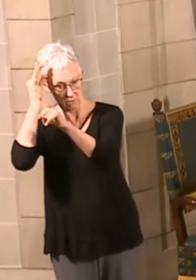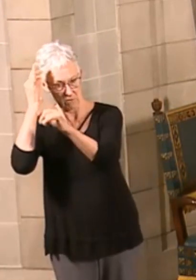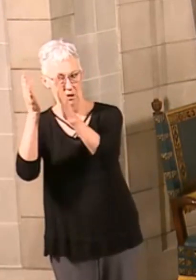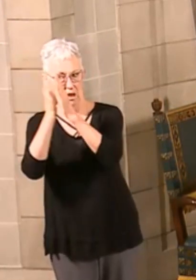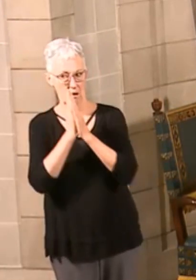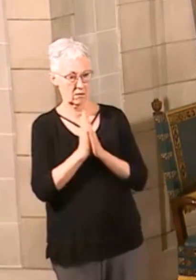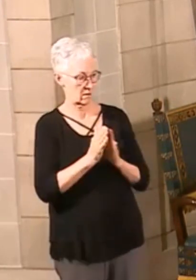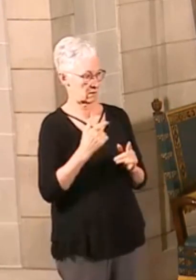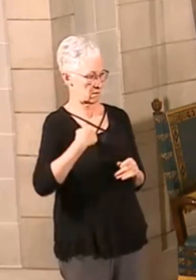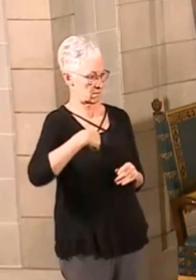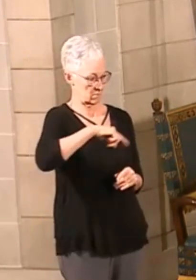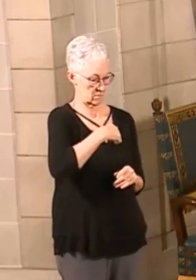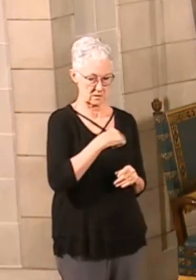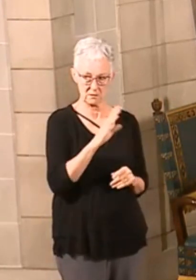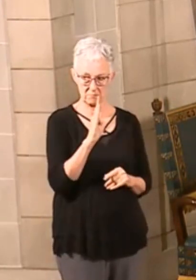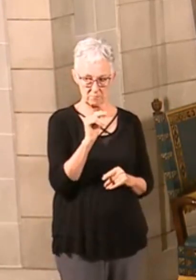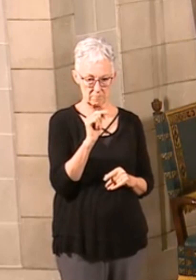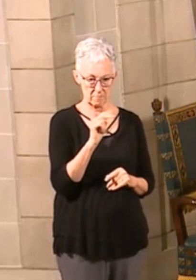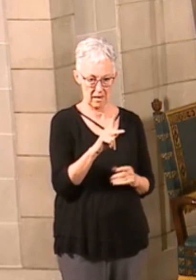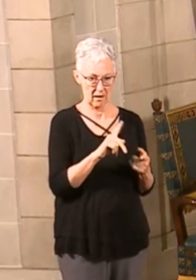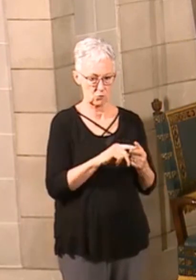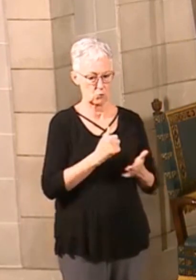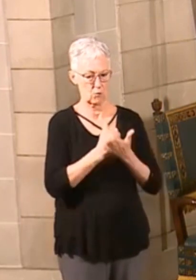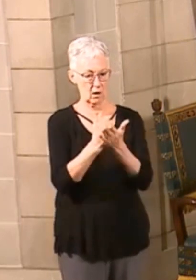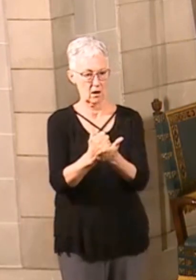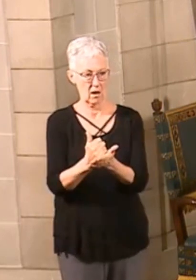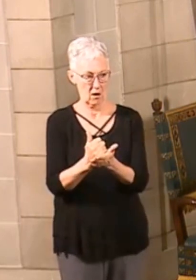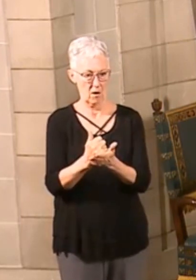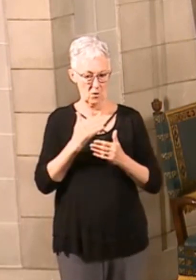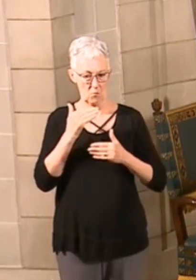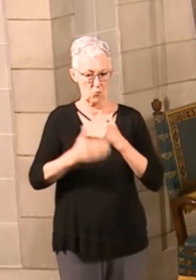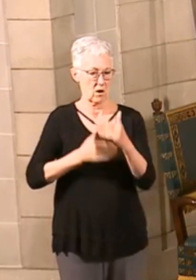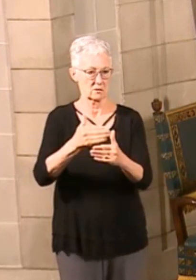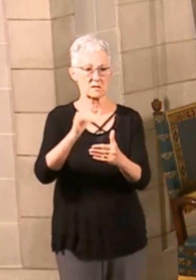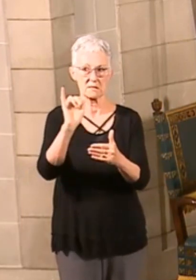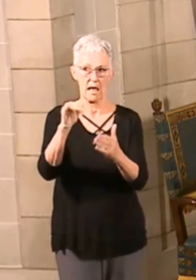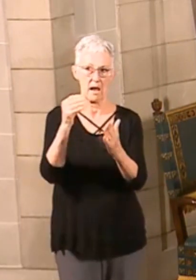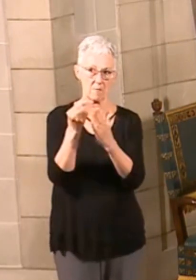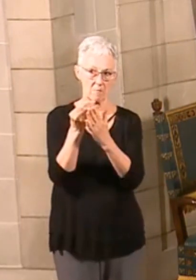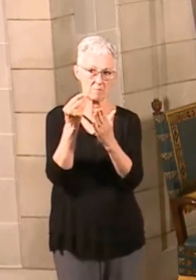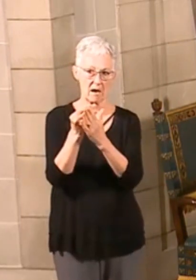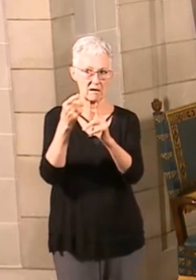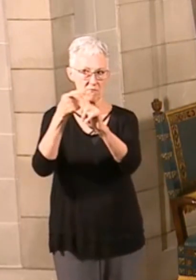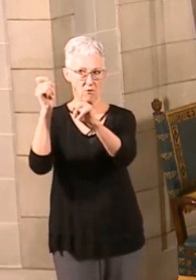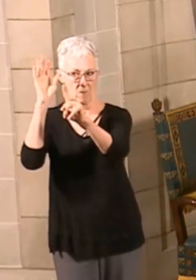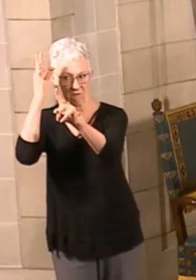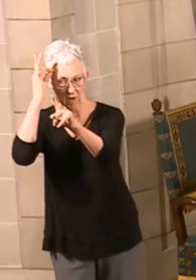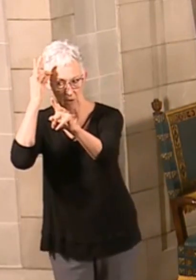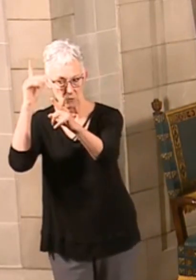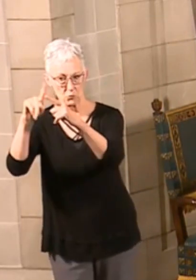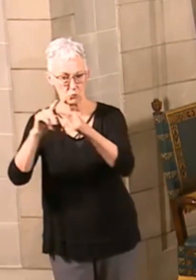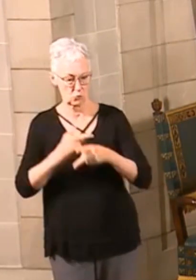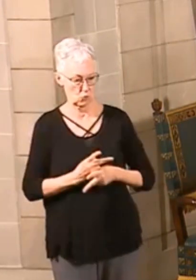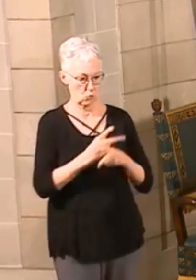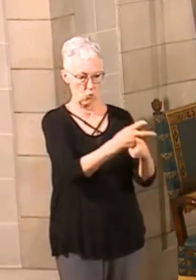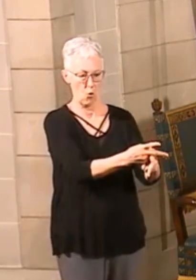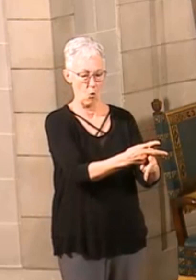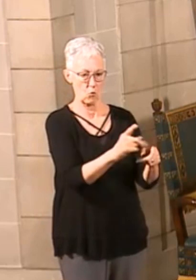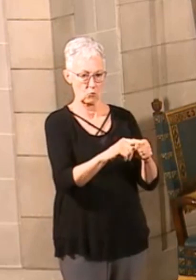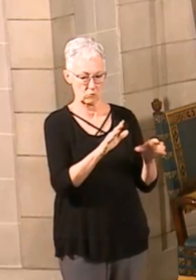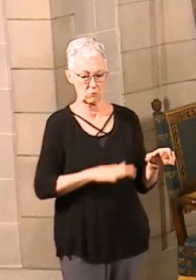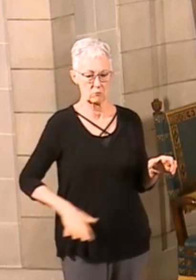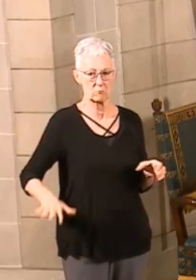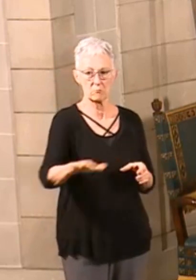And over the last week, especially here in Nebraska, our bank and many others have worked through the night over the weekend